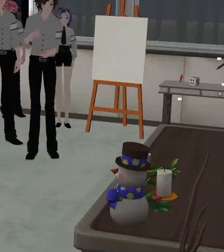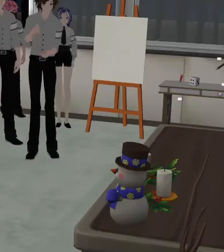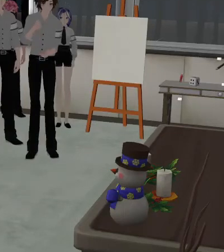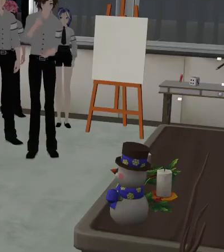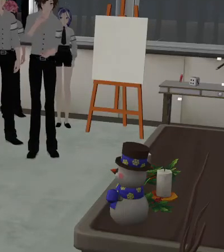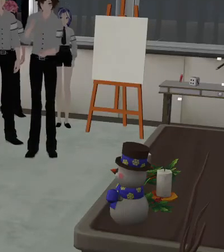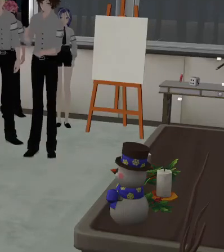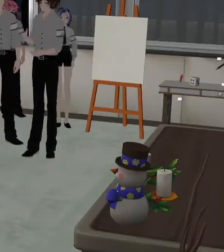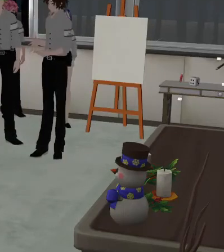your hand is up do you have a question